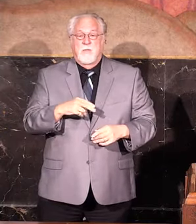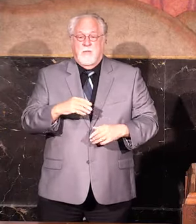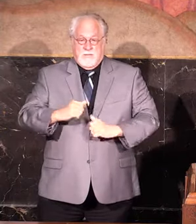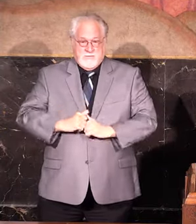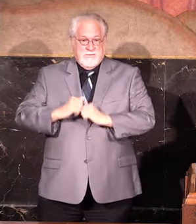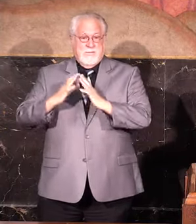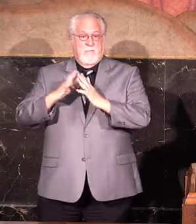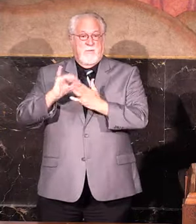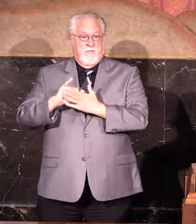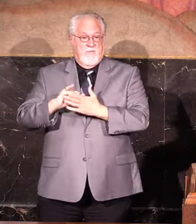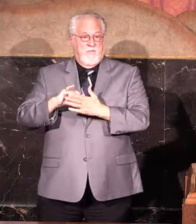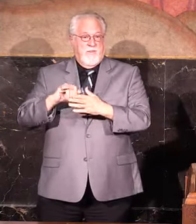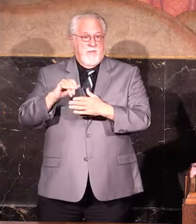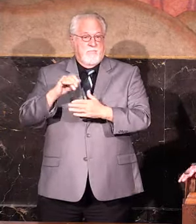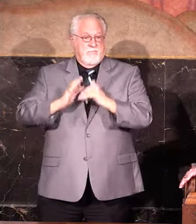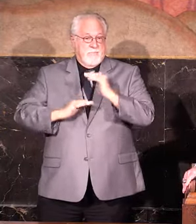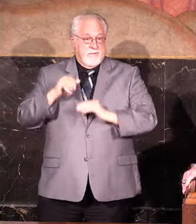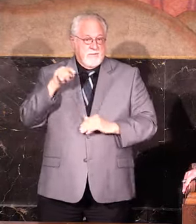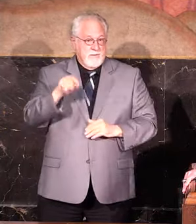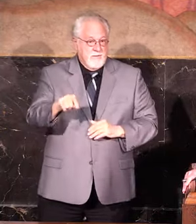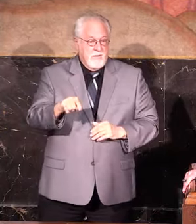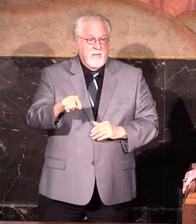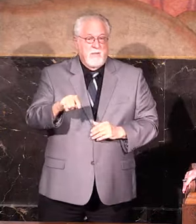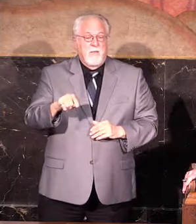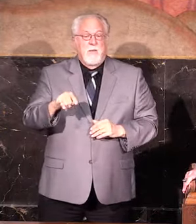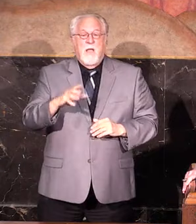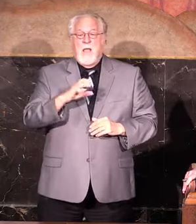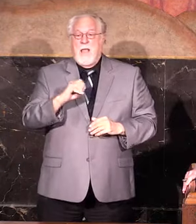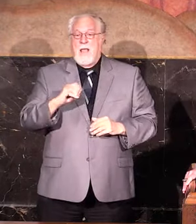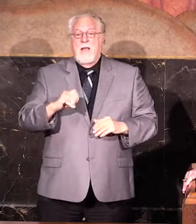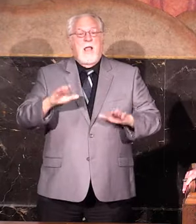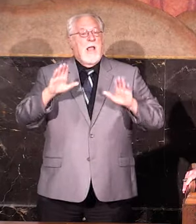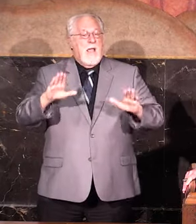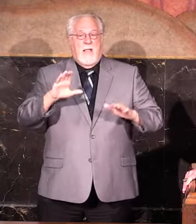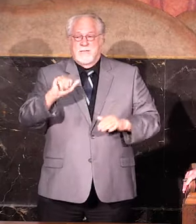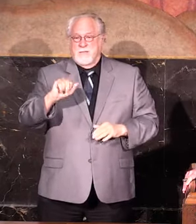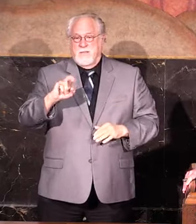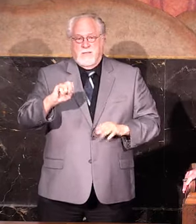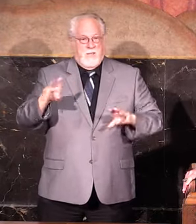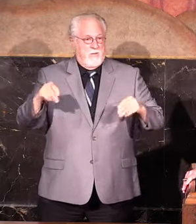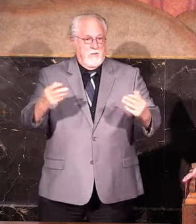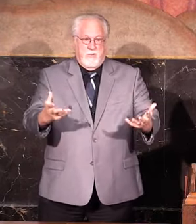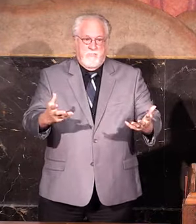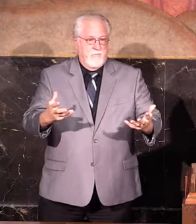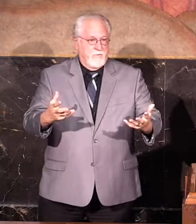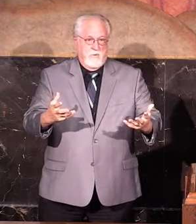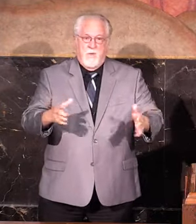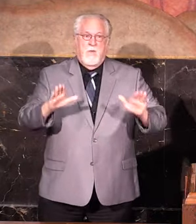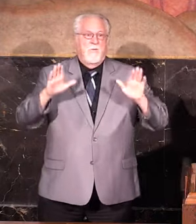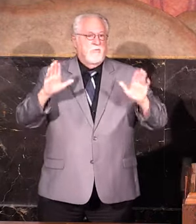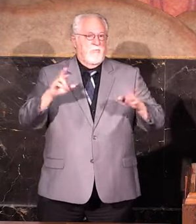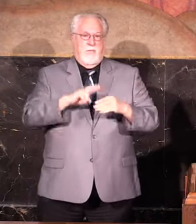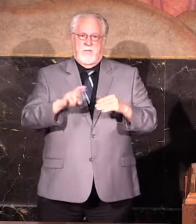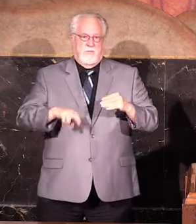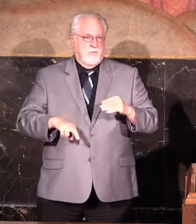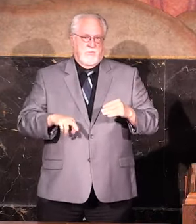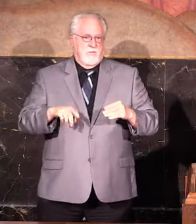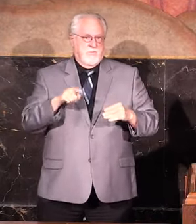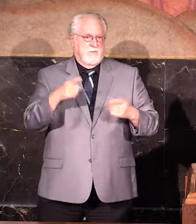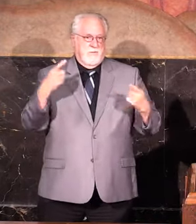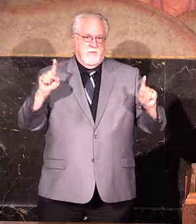campus and the way that they did, and the excellent care that was delivered there, and the tremendous results that they